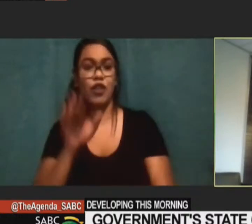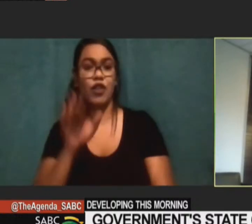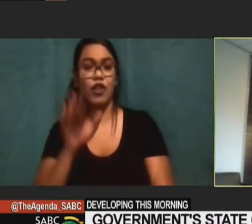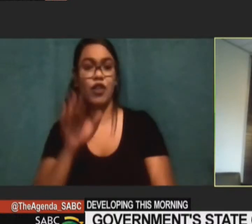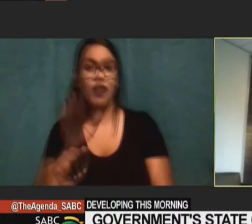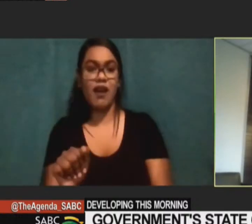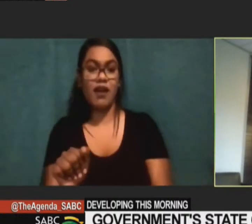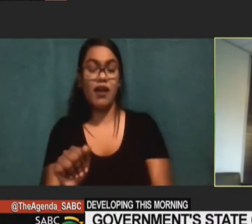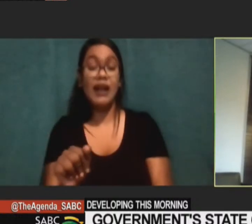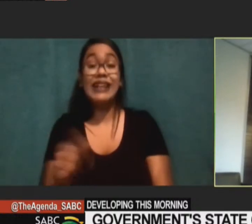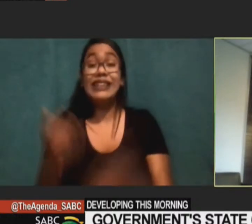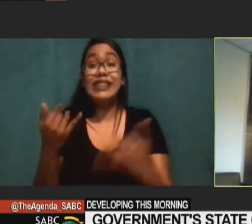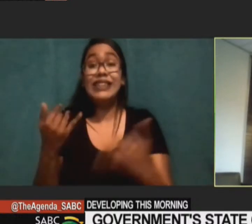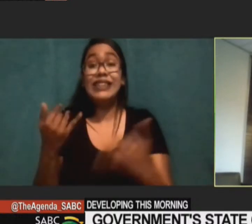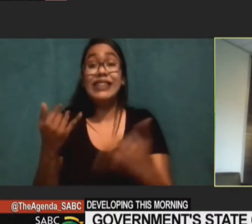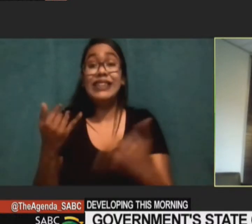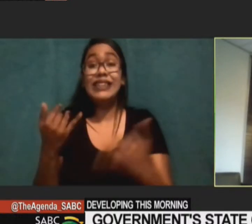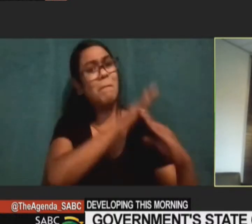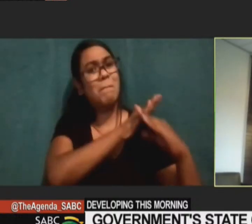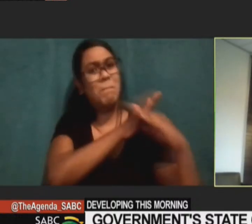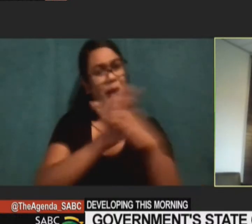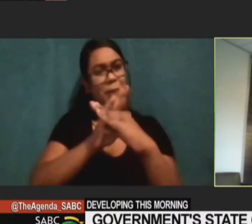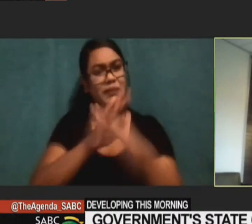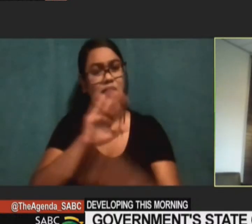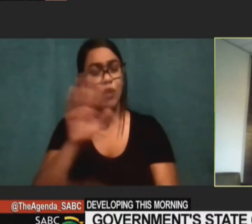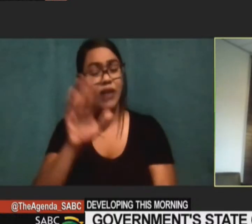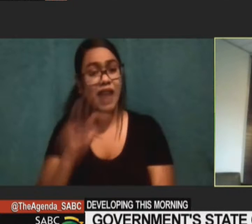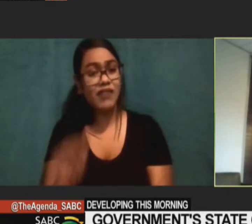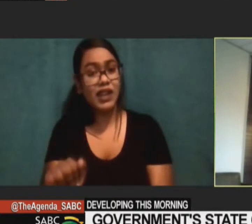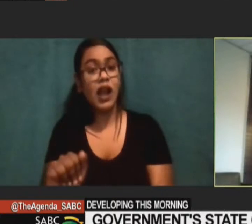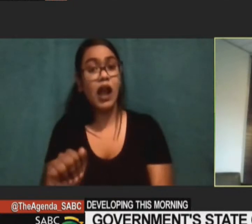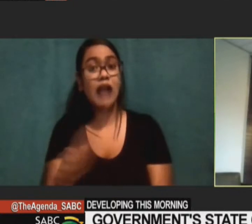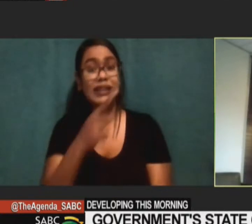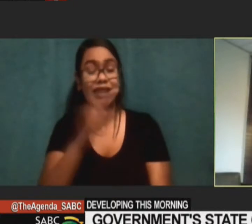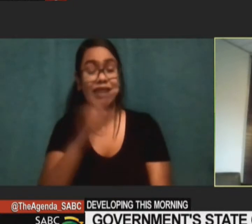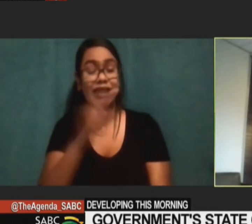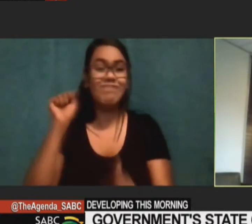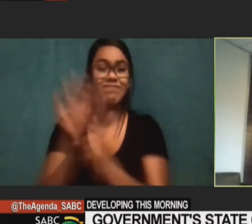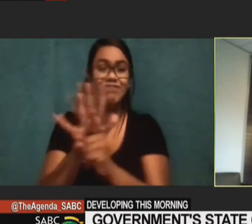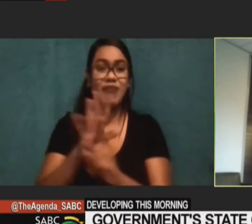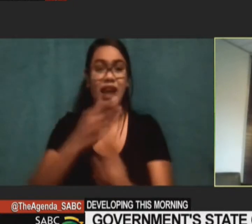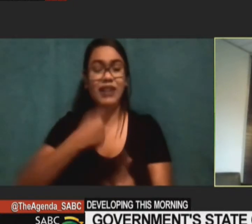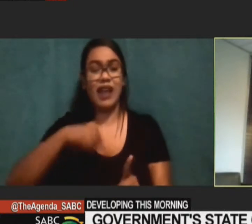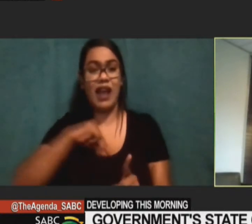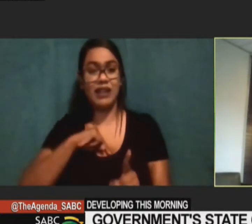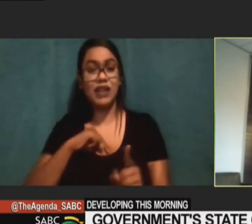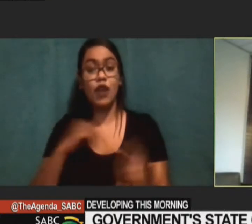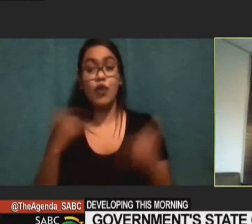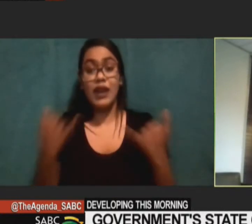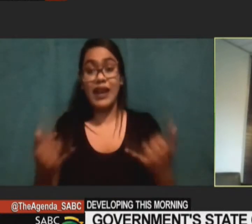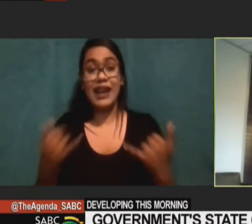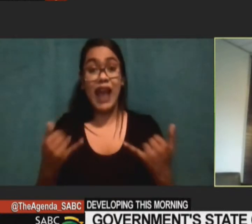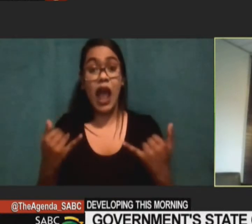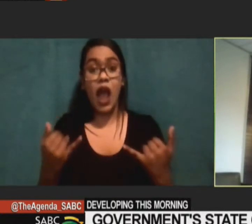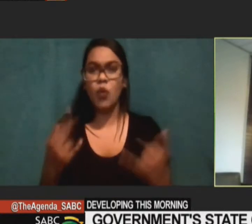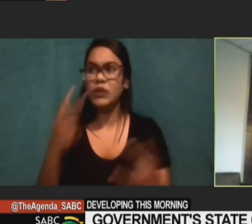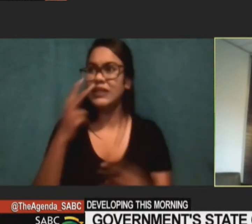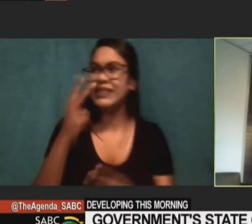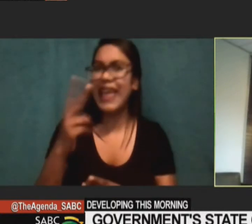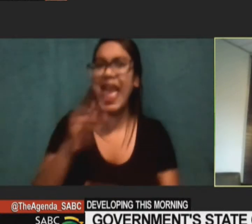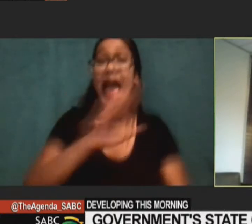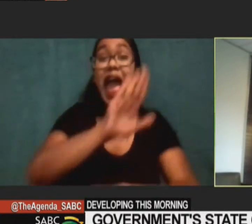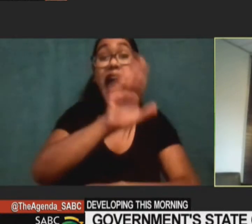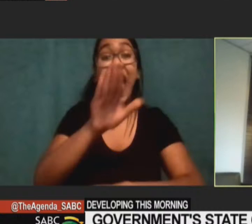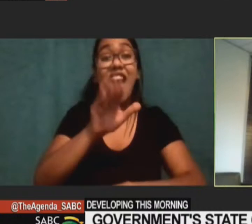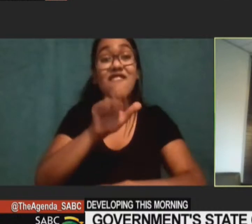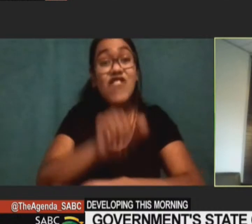a travel ban, it has that impact on our country. So when a fellow African country does this, especially